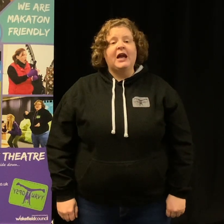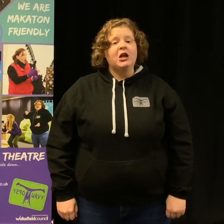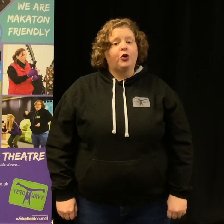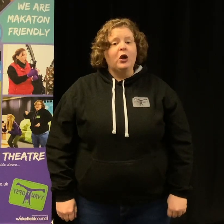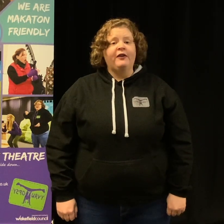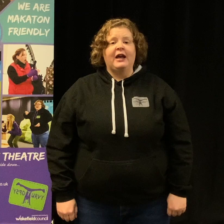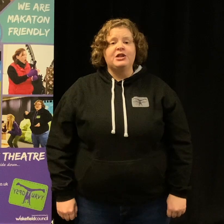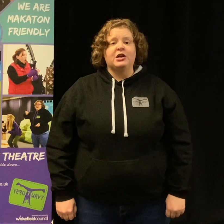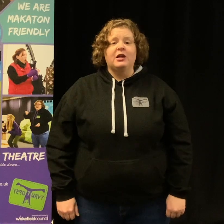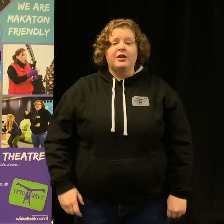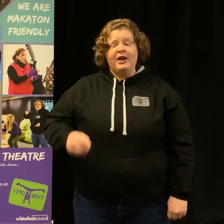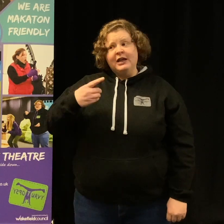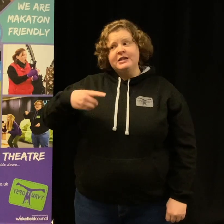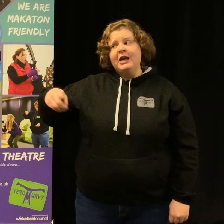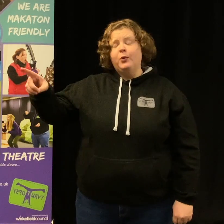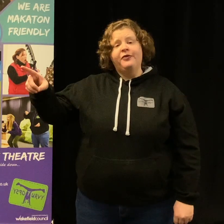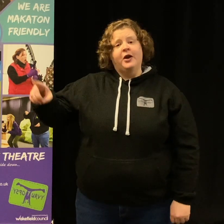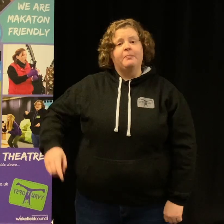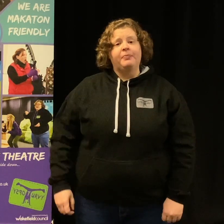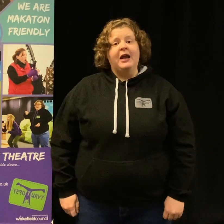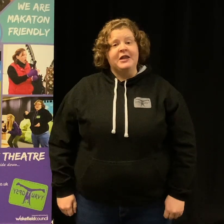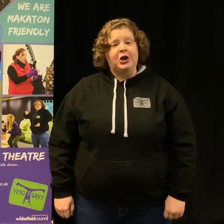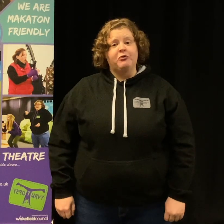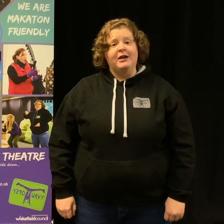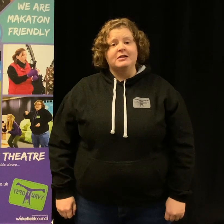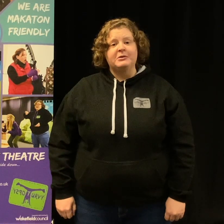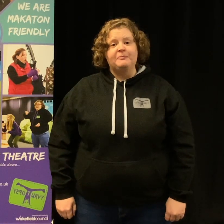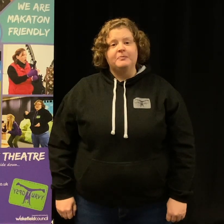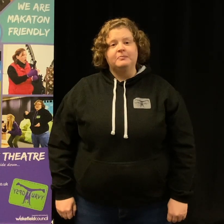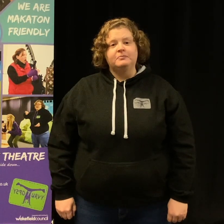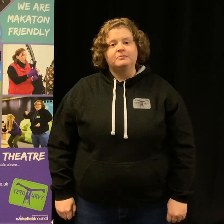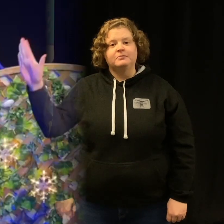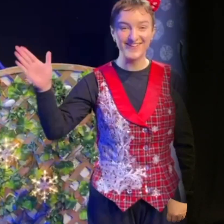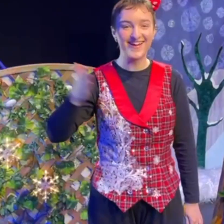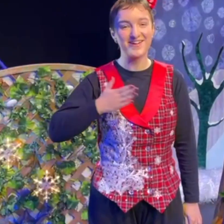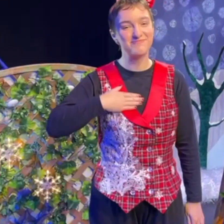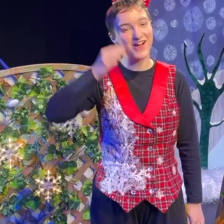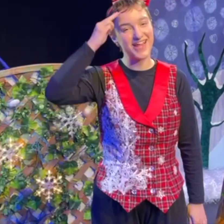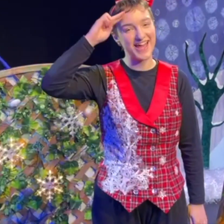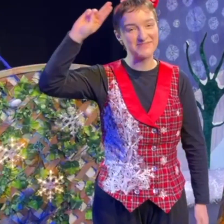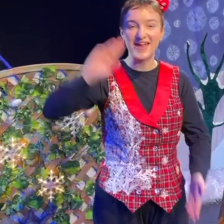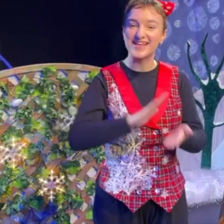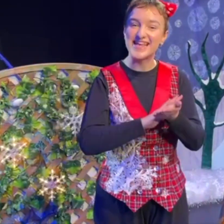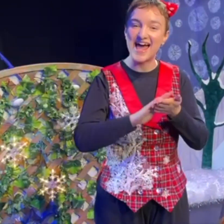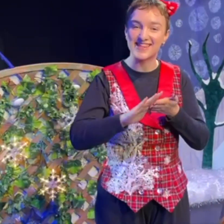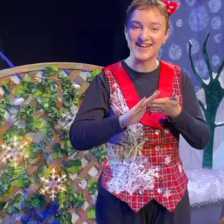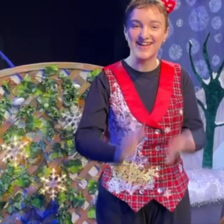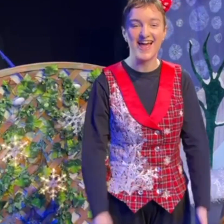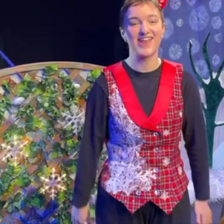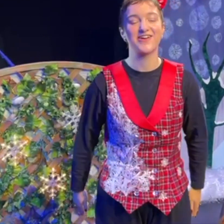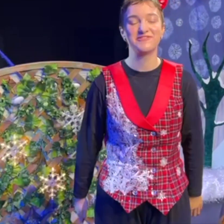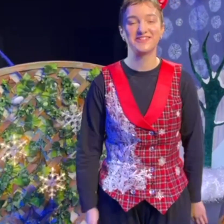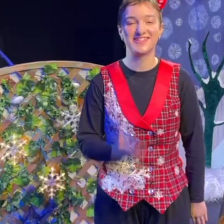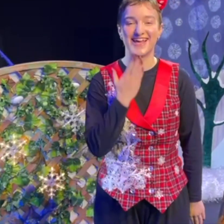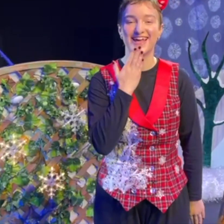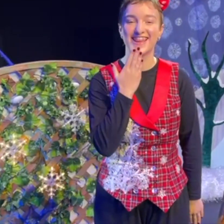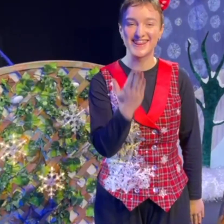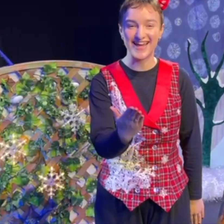a qualification that they can take with them in their careers. Hello, my name is Heather, and I want to say thank